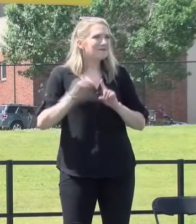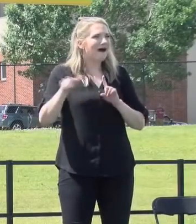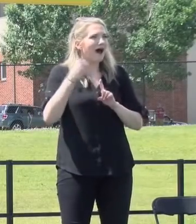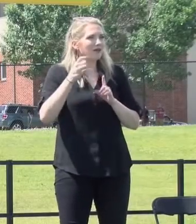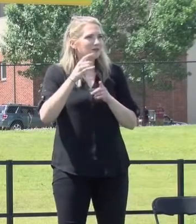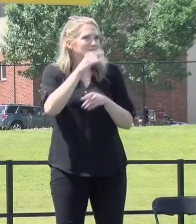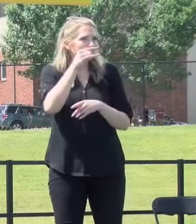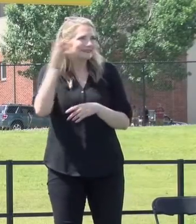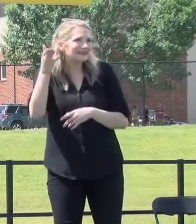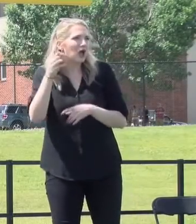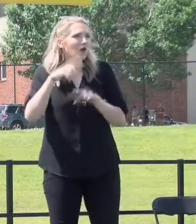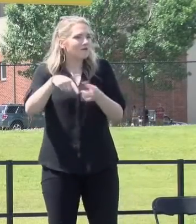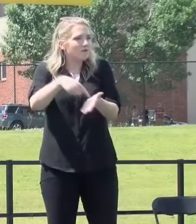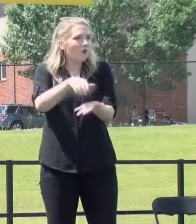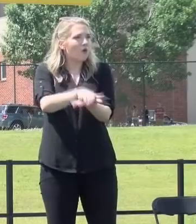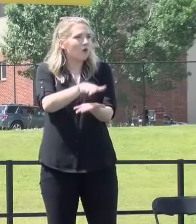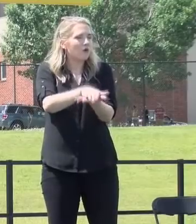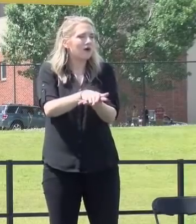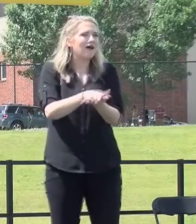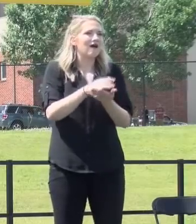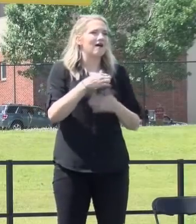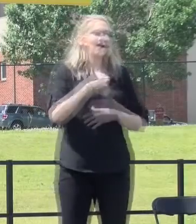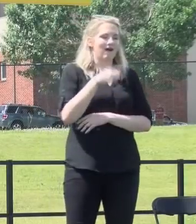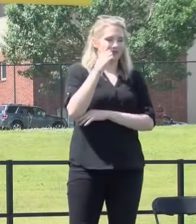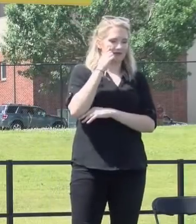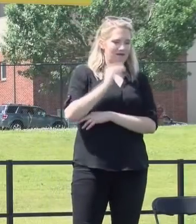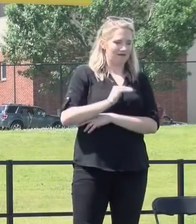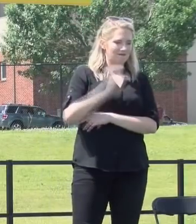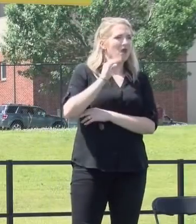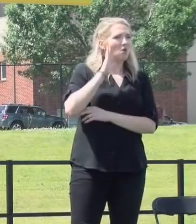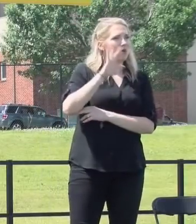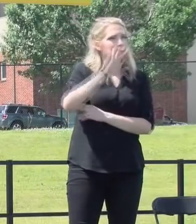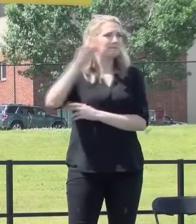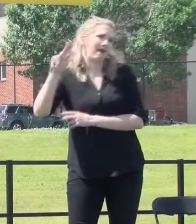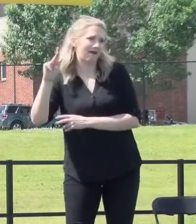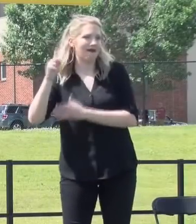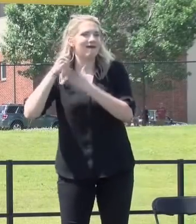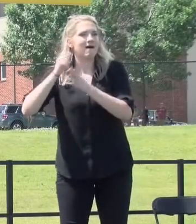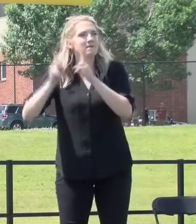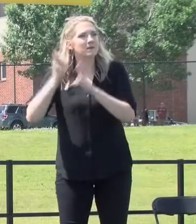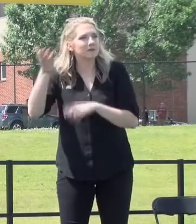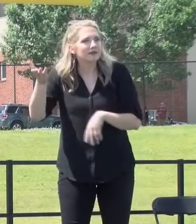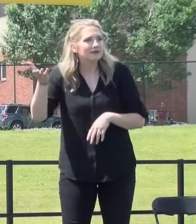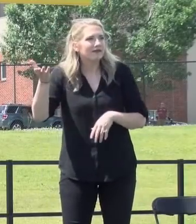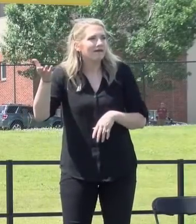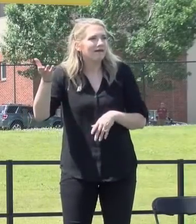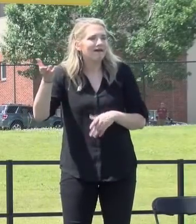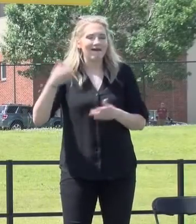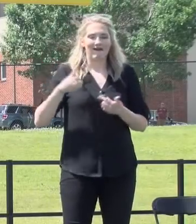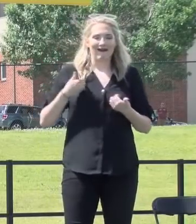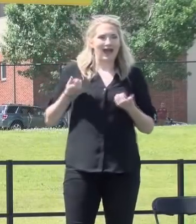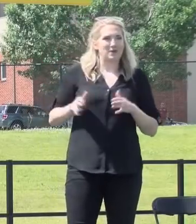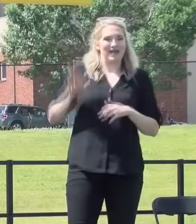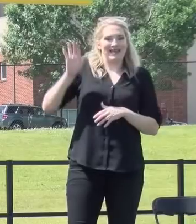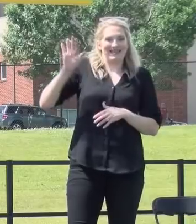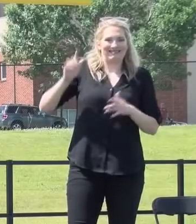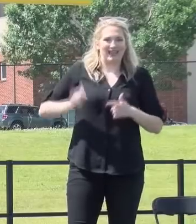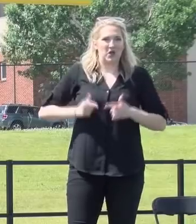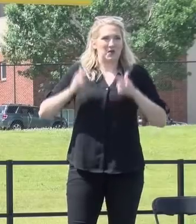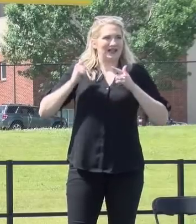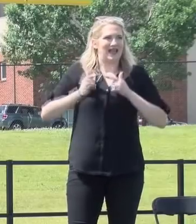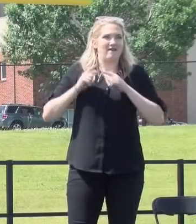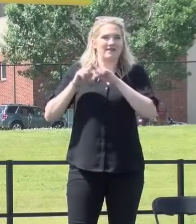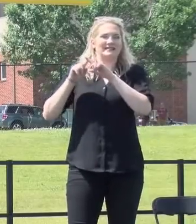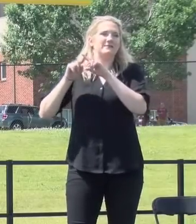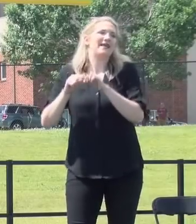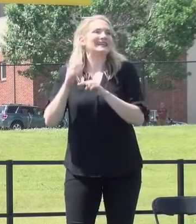school. I grew up thinking that I would return to Karachi to help the people I saw. I didn't want their life outcomes to be dependent on them